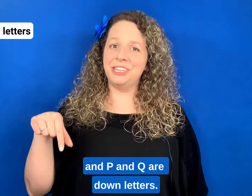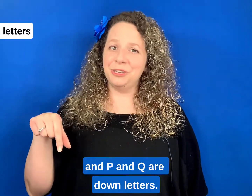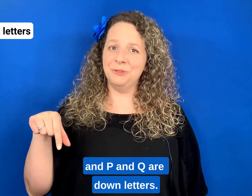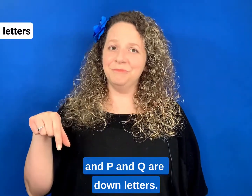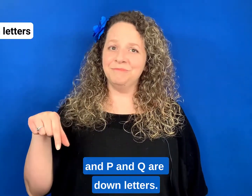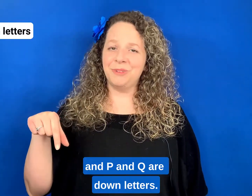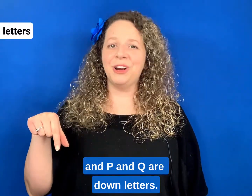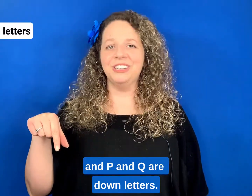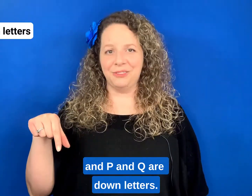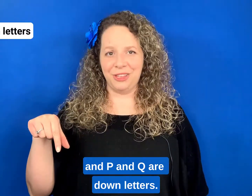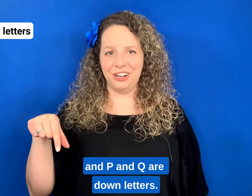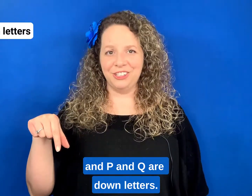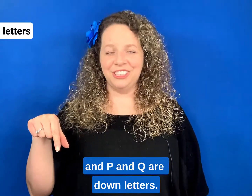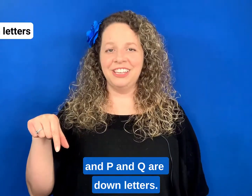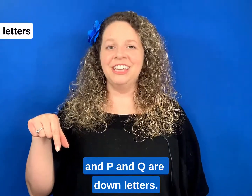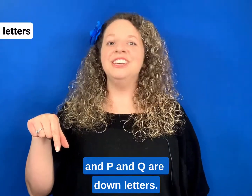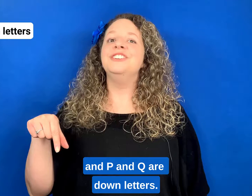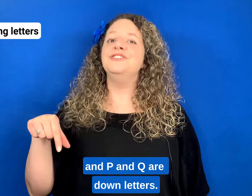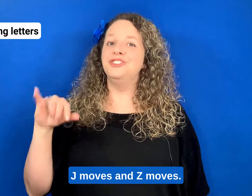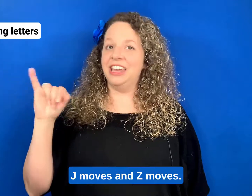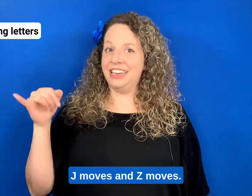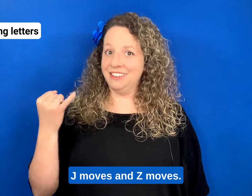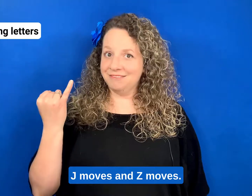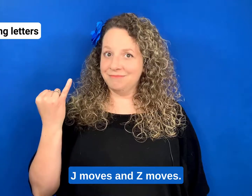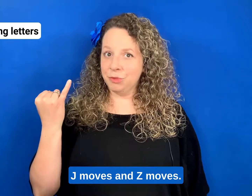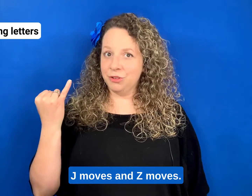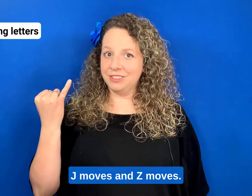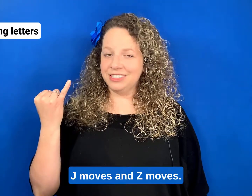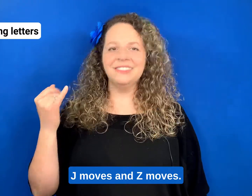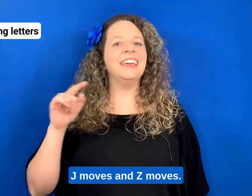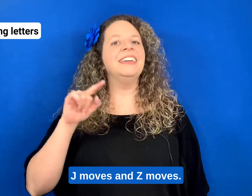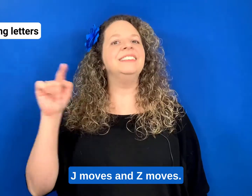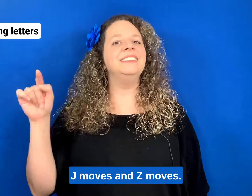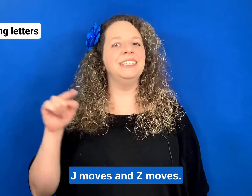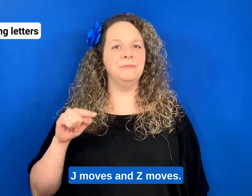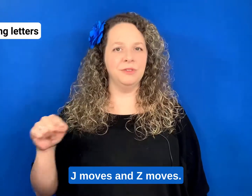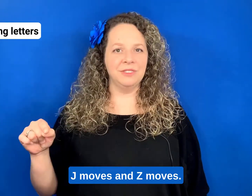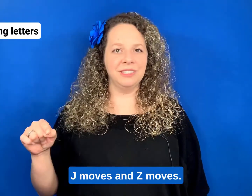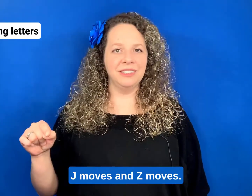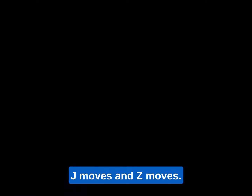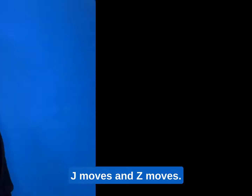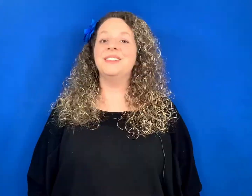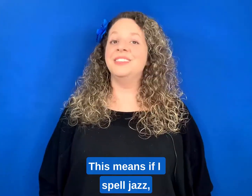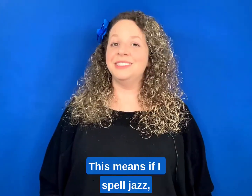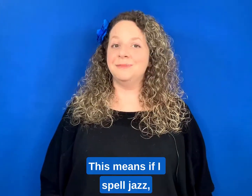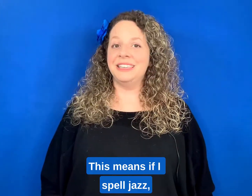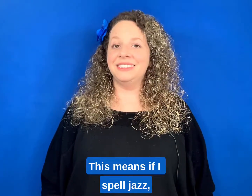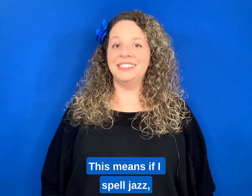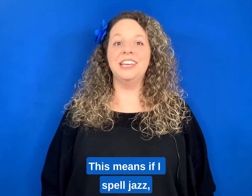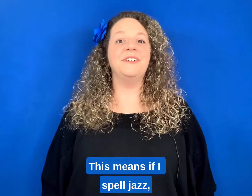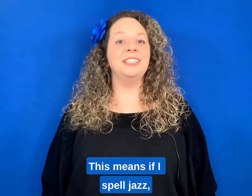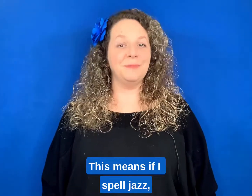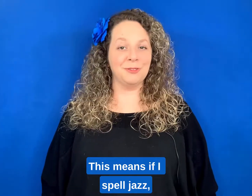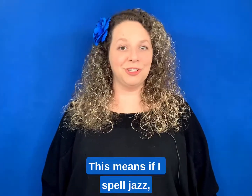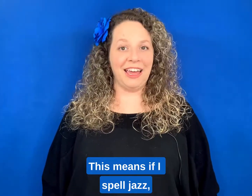Q are down letters. J moves, and Z moves. This means if I spell